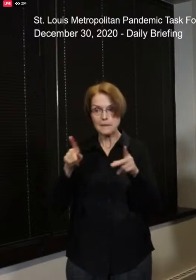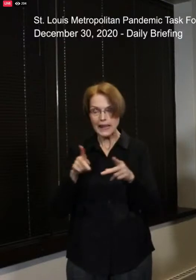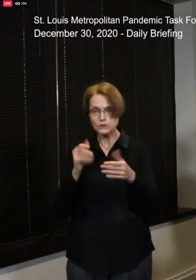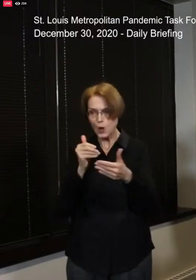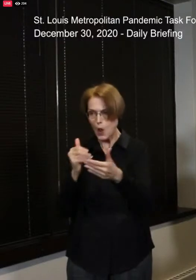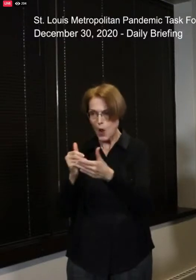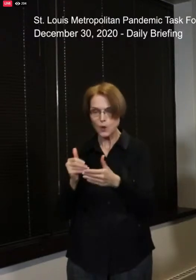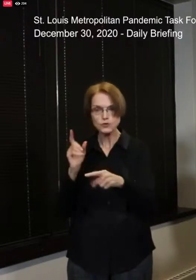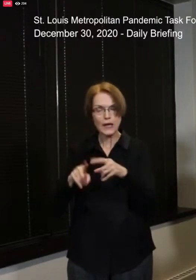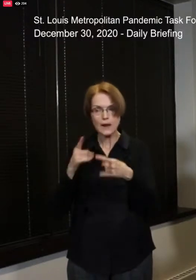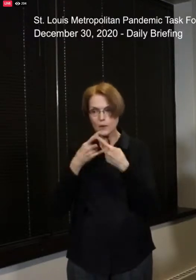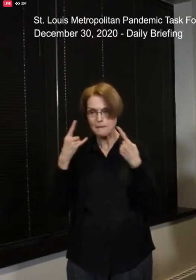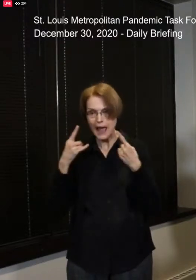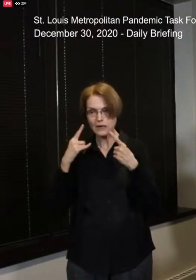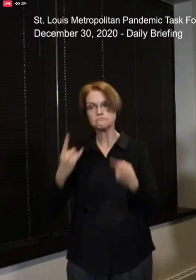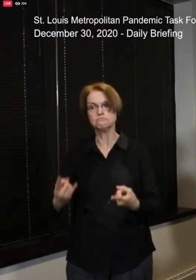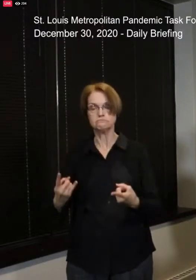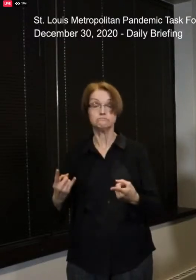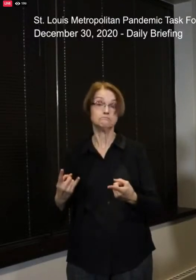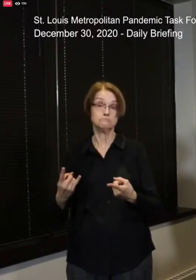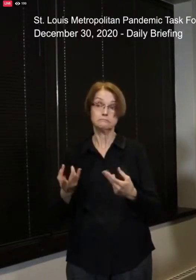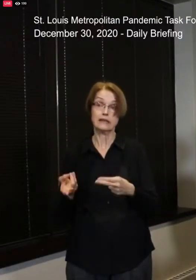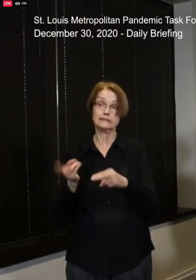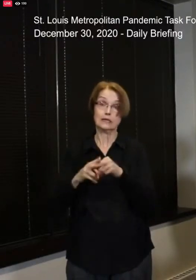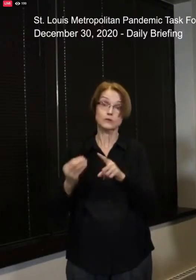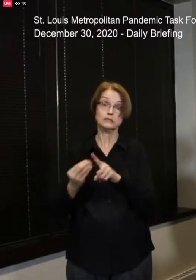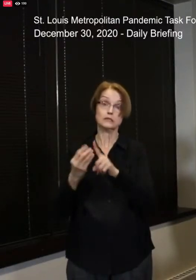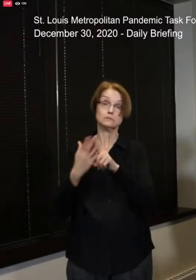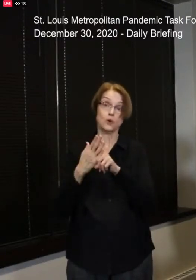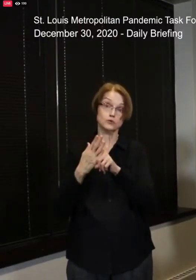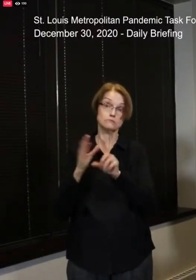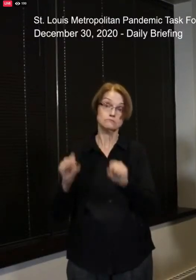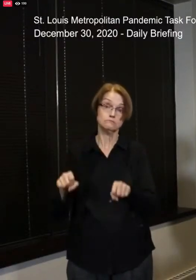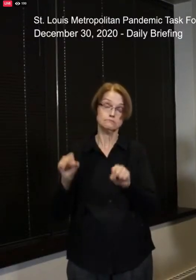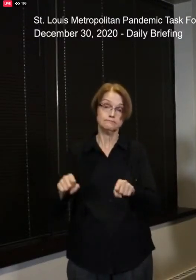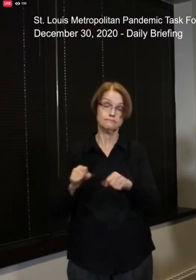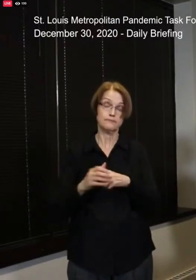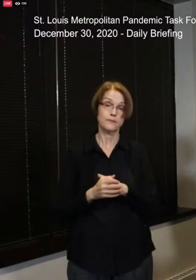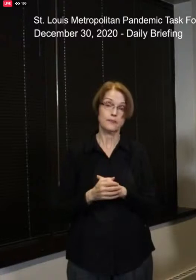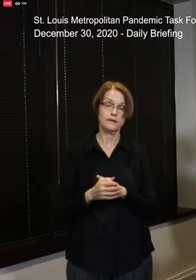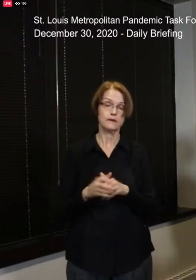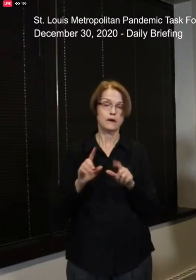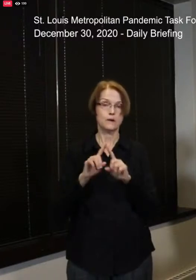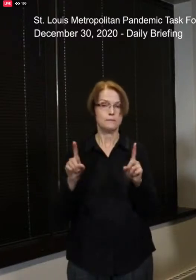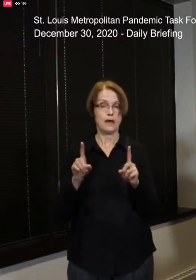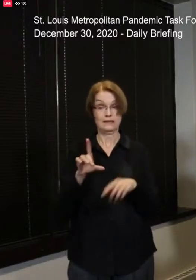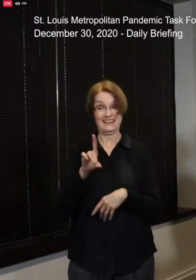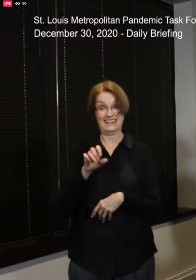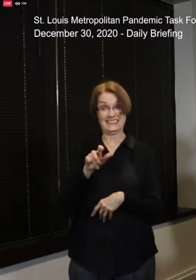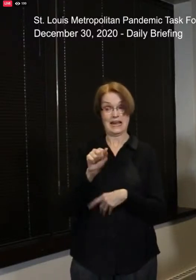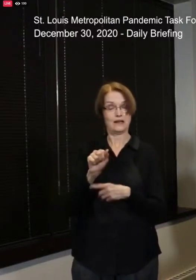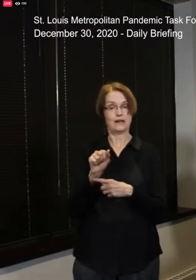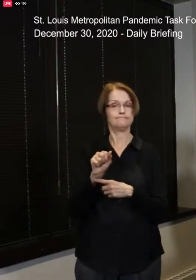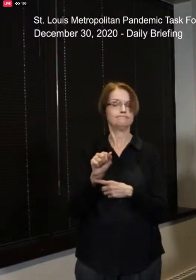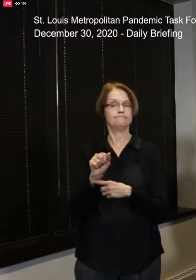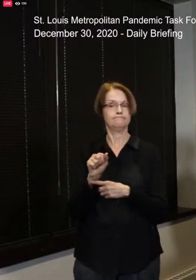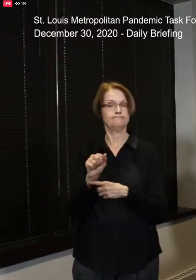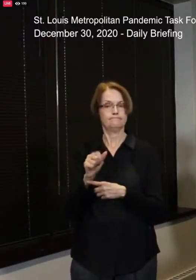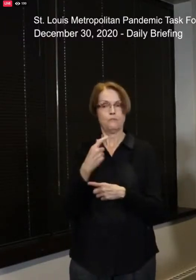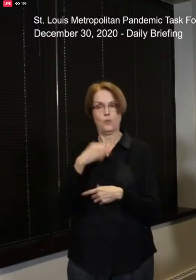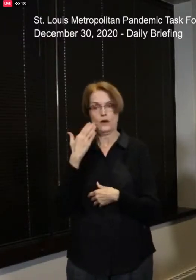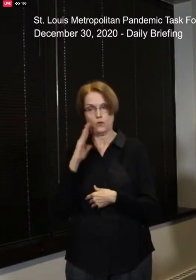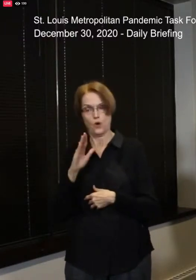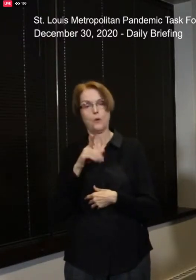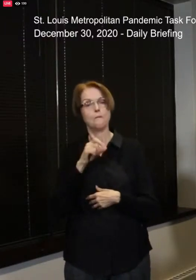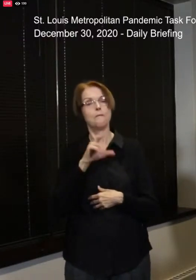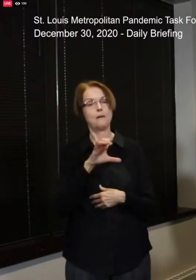at increased risk for exposure. But as far as the data, that's something that the public health department should